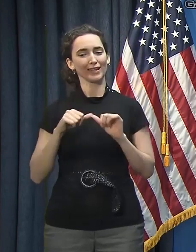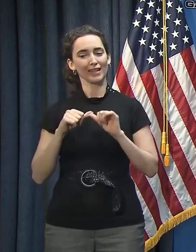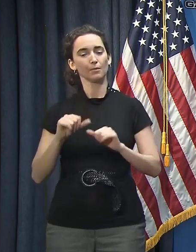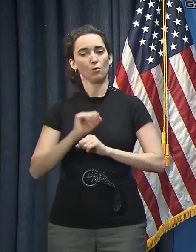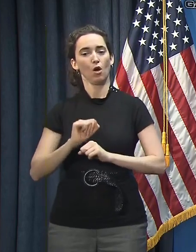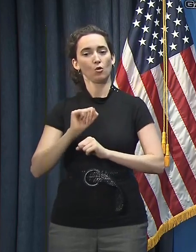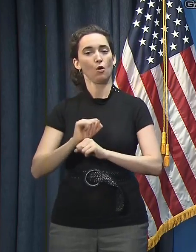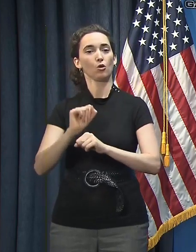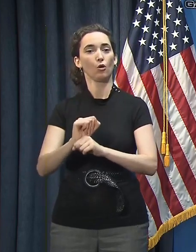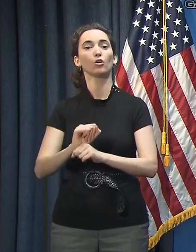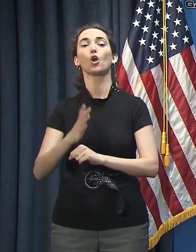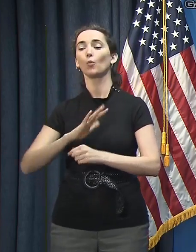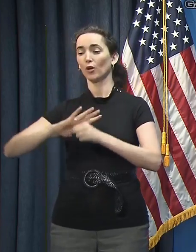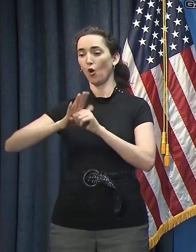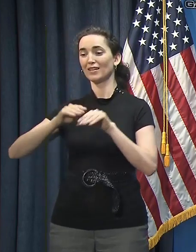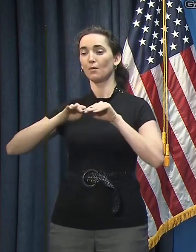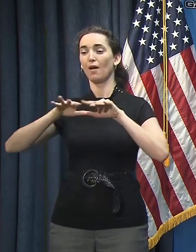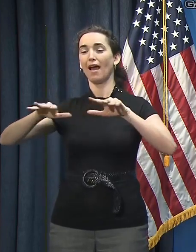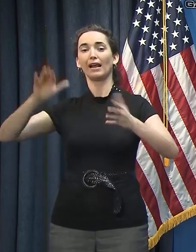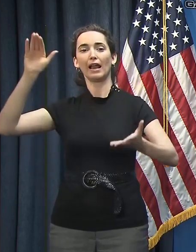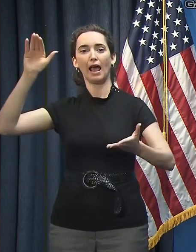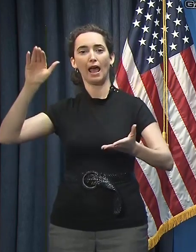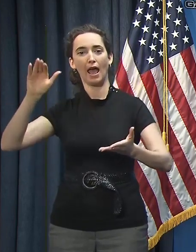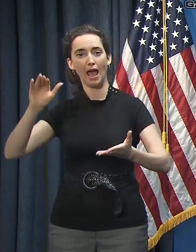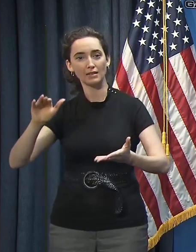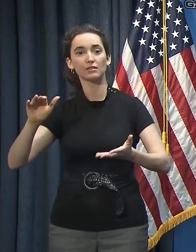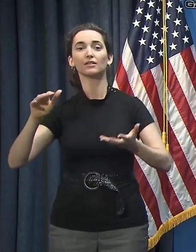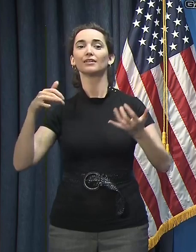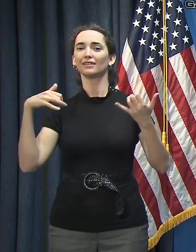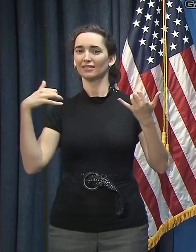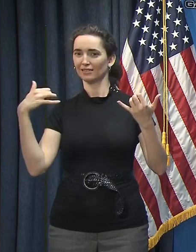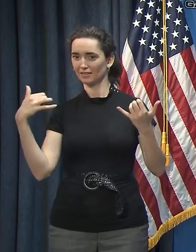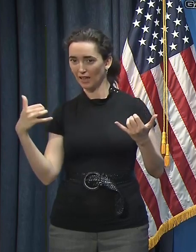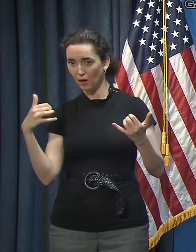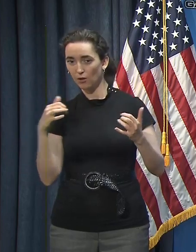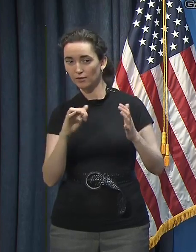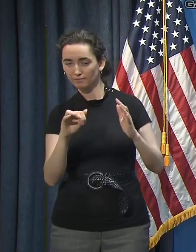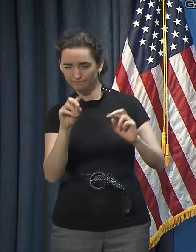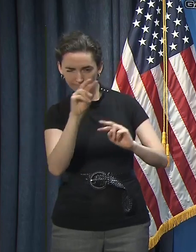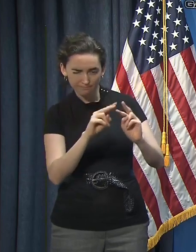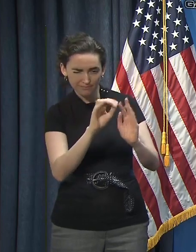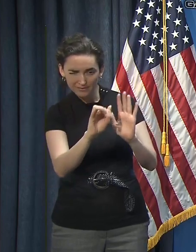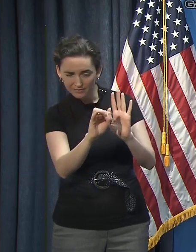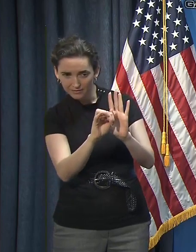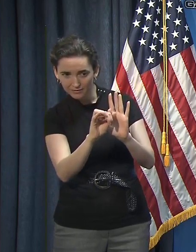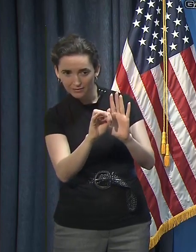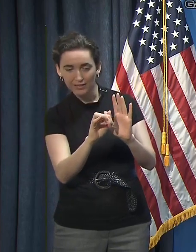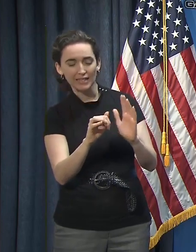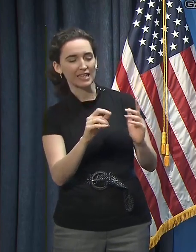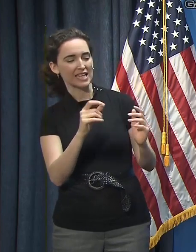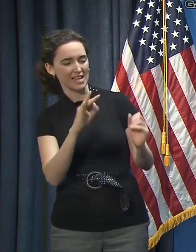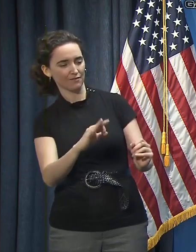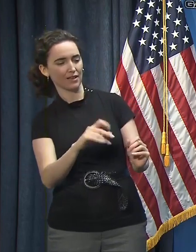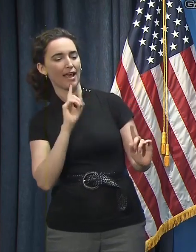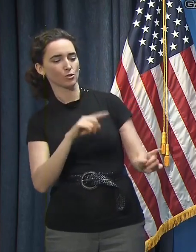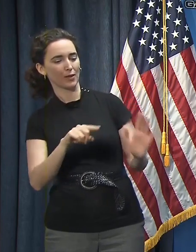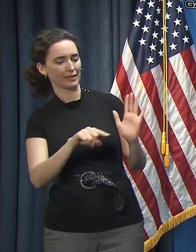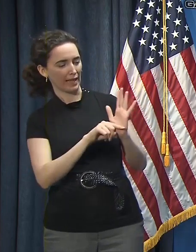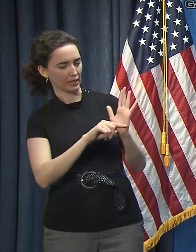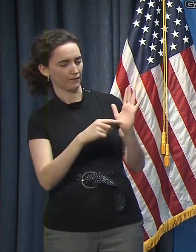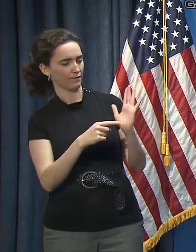the less COVID there is in the community, the harder it makes to make that judgment about that false positive or false negative